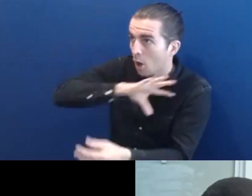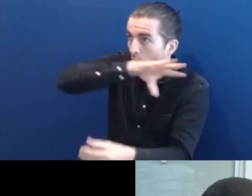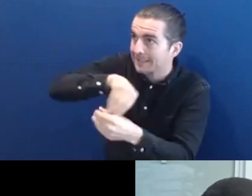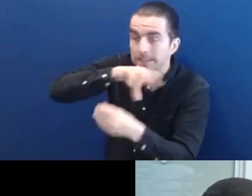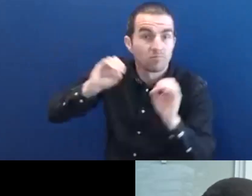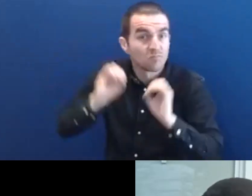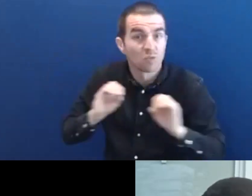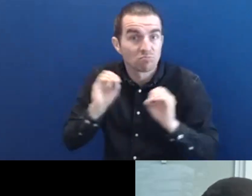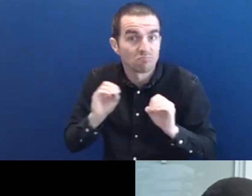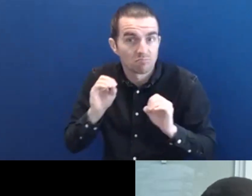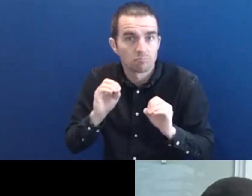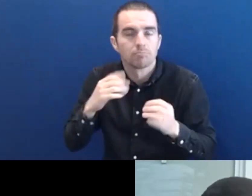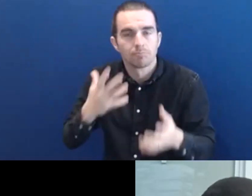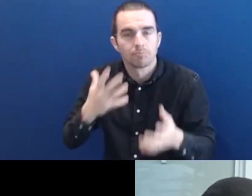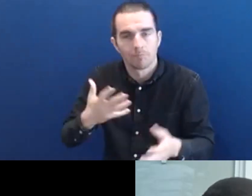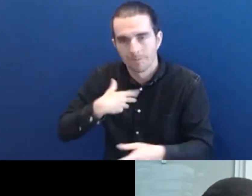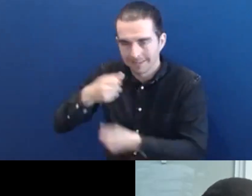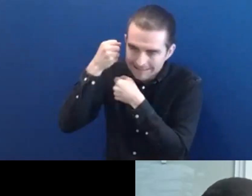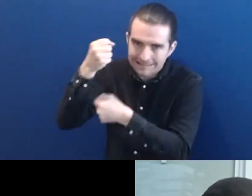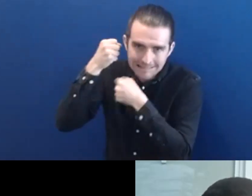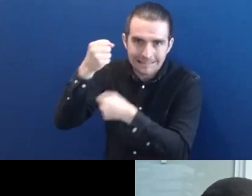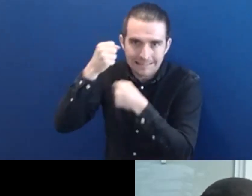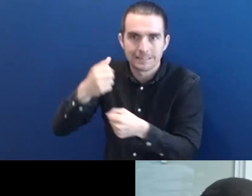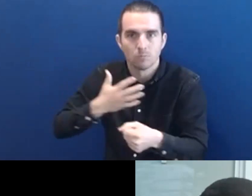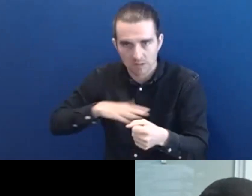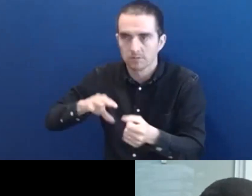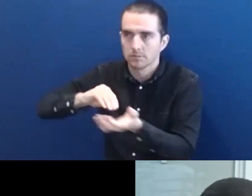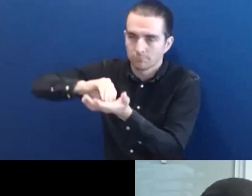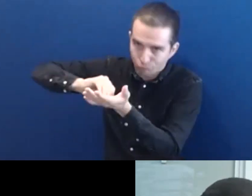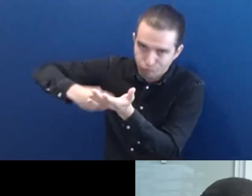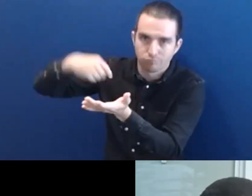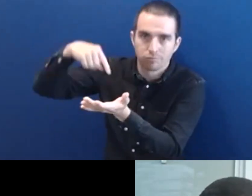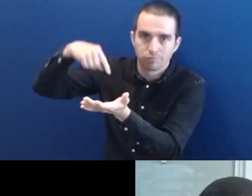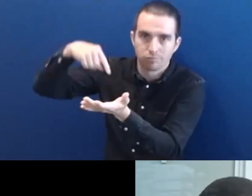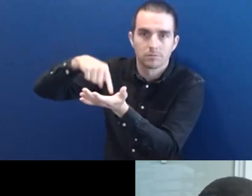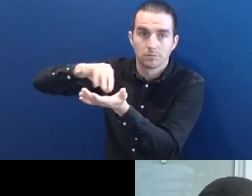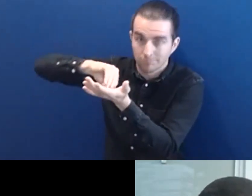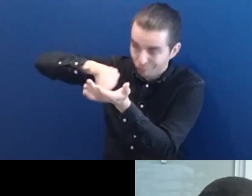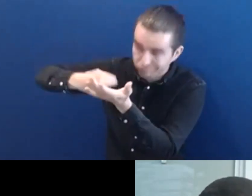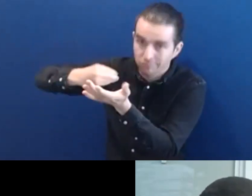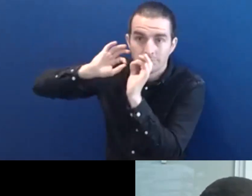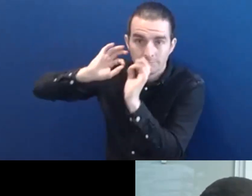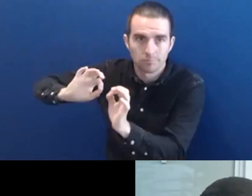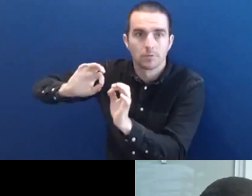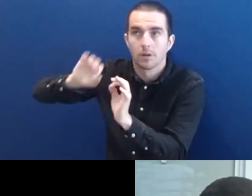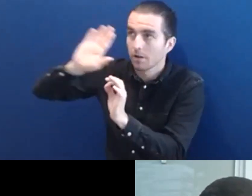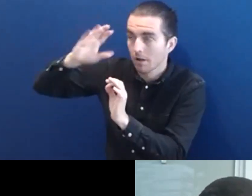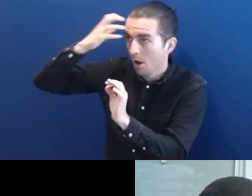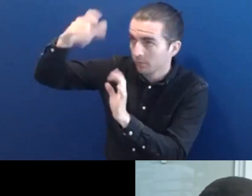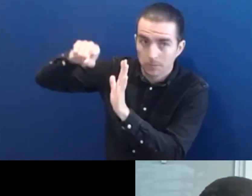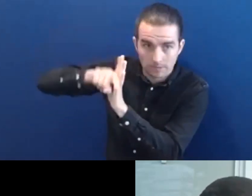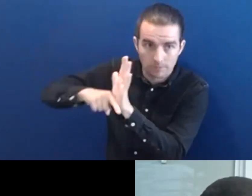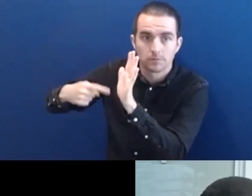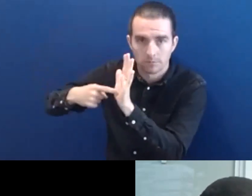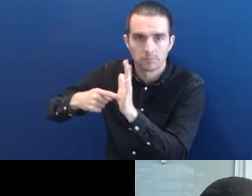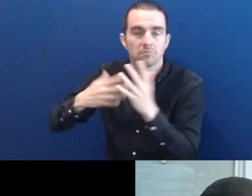already being signed, and it is going to be disseminated across